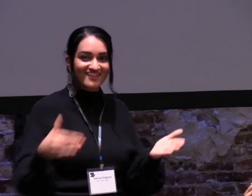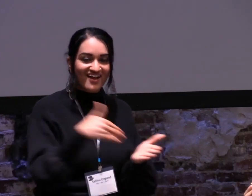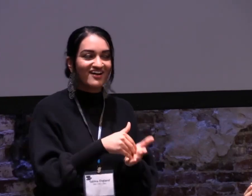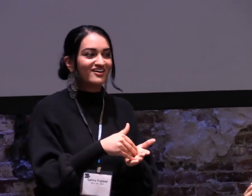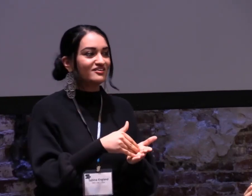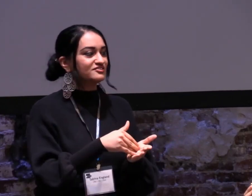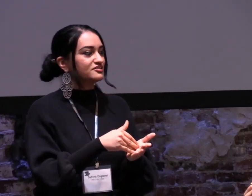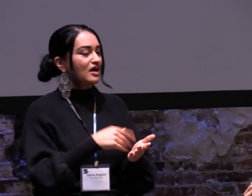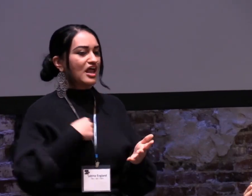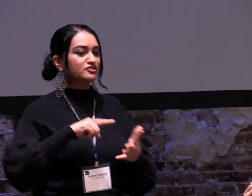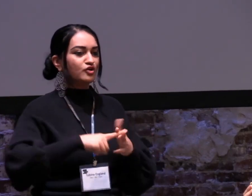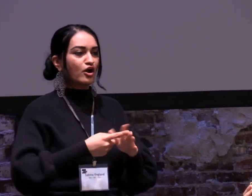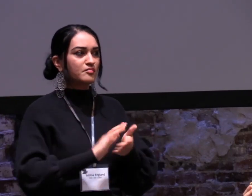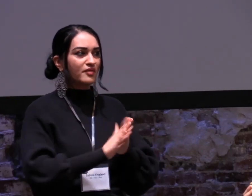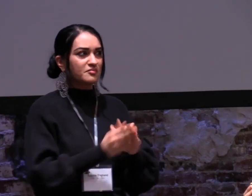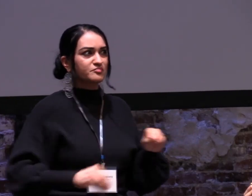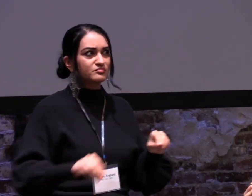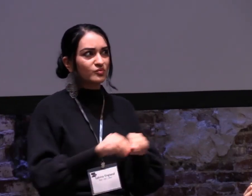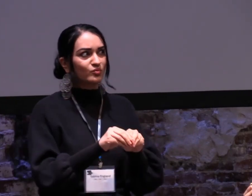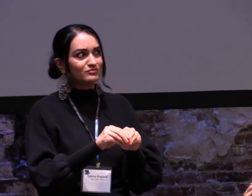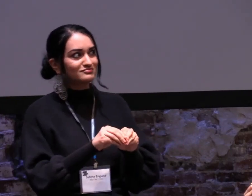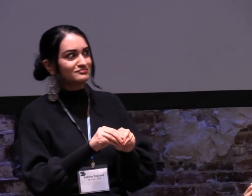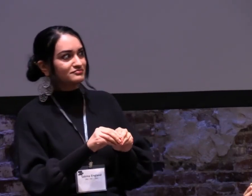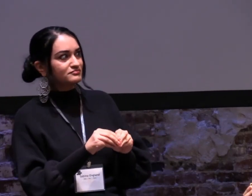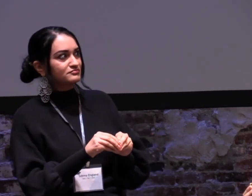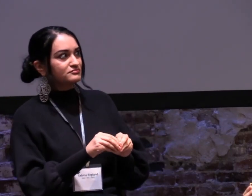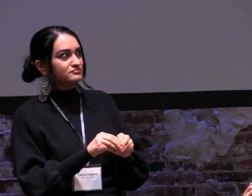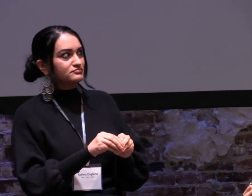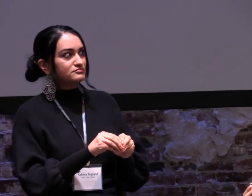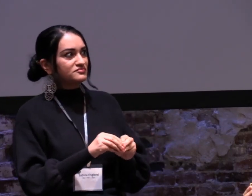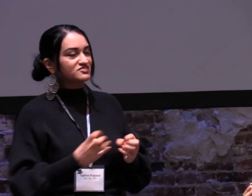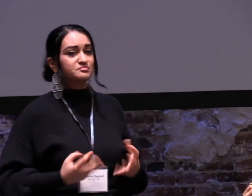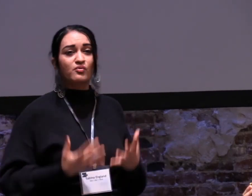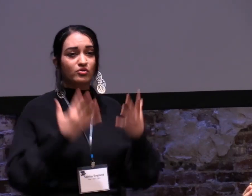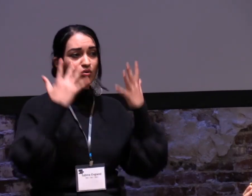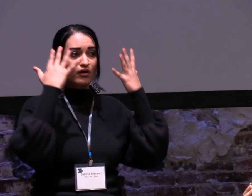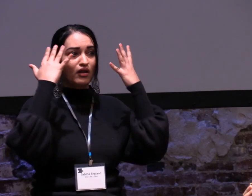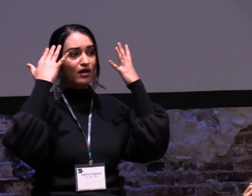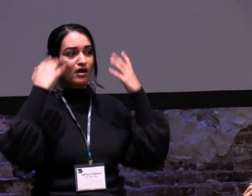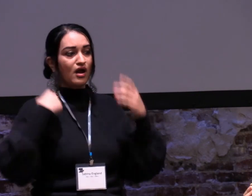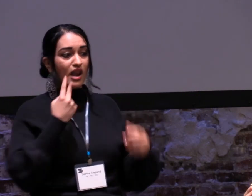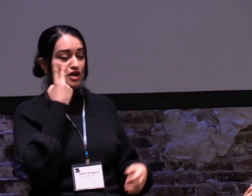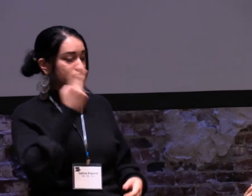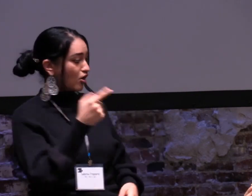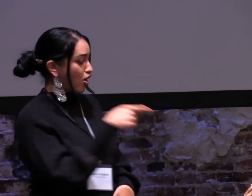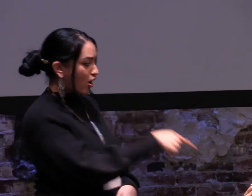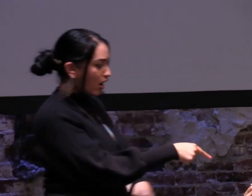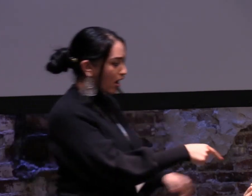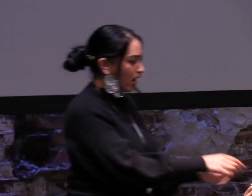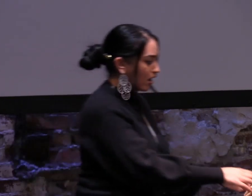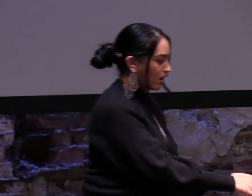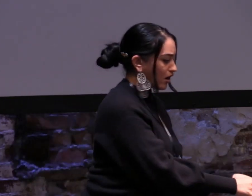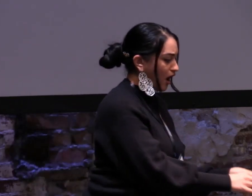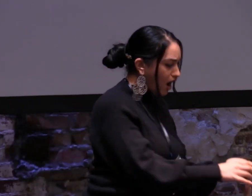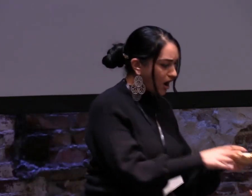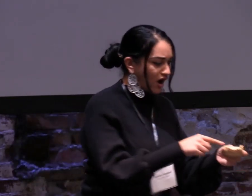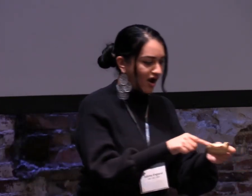I want to make art again. And I started just to become more inspired and enlightened by